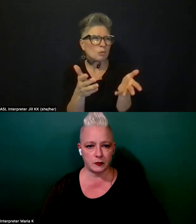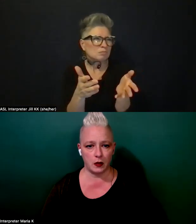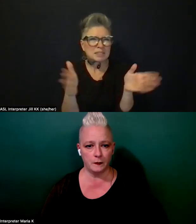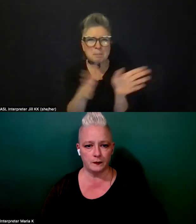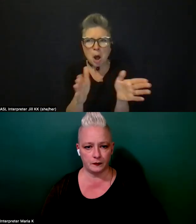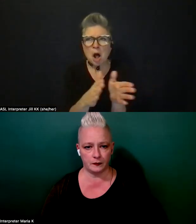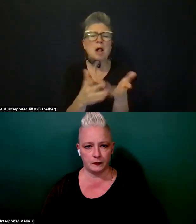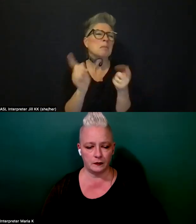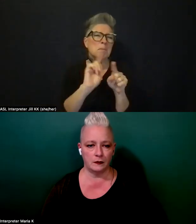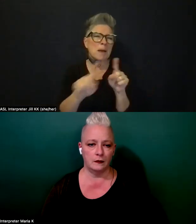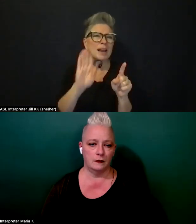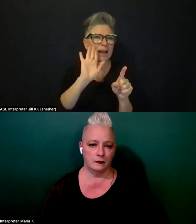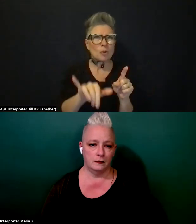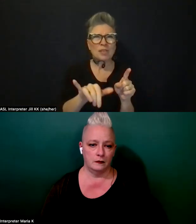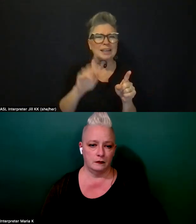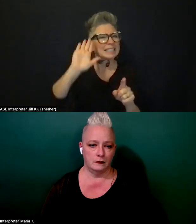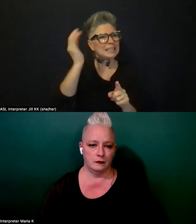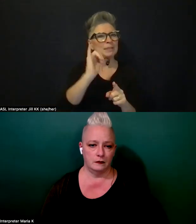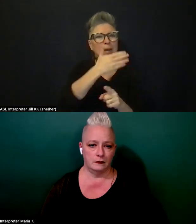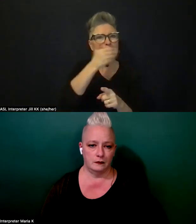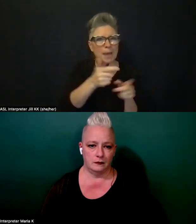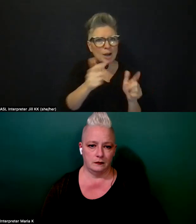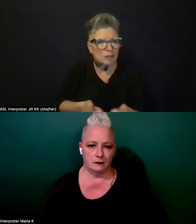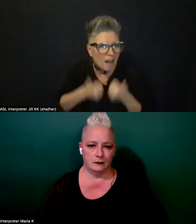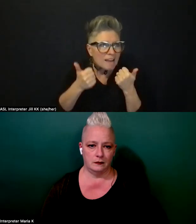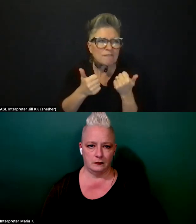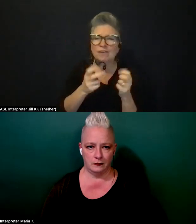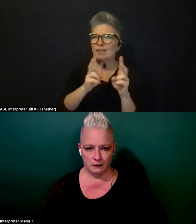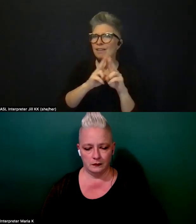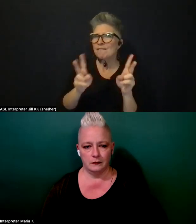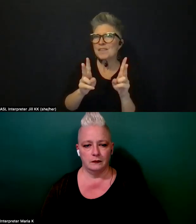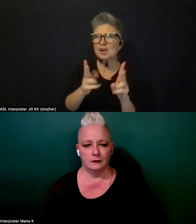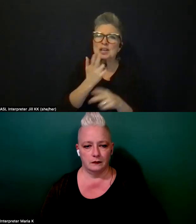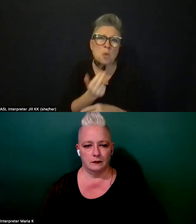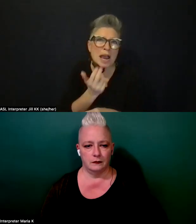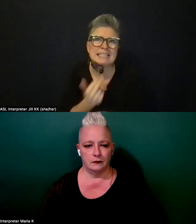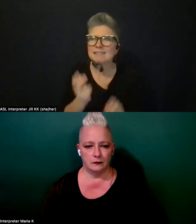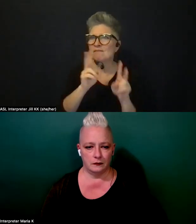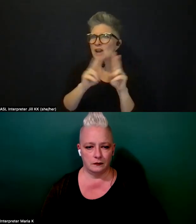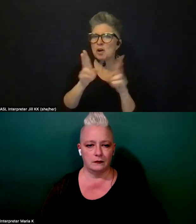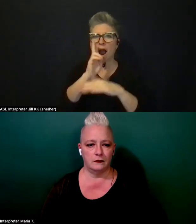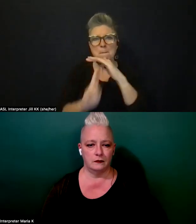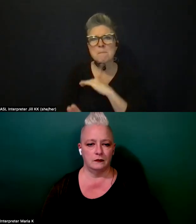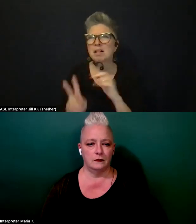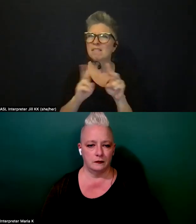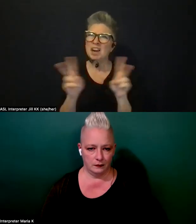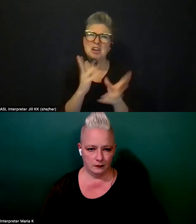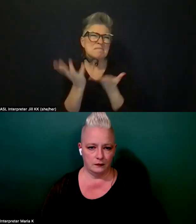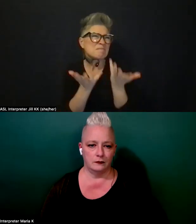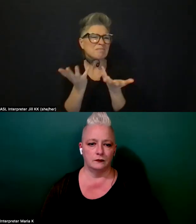the USA, and it's very quaint, very humble, very I don't know,